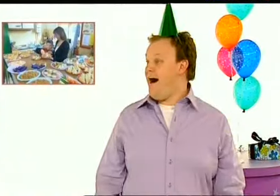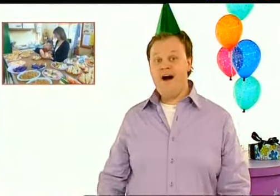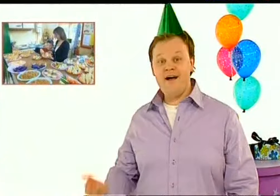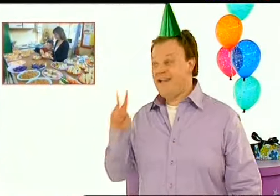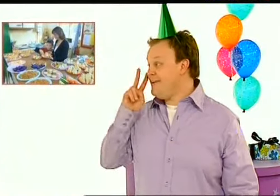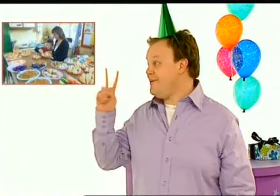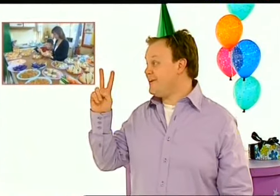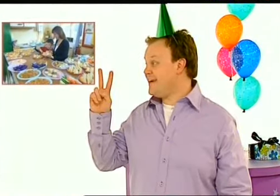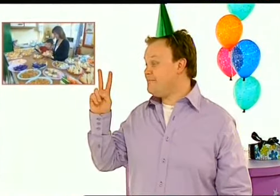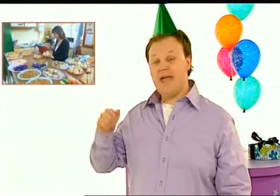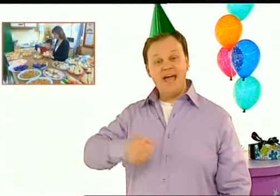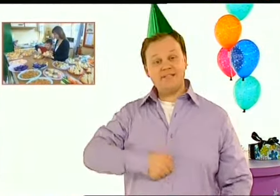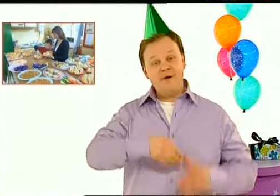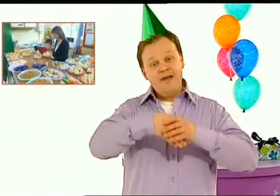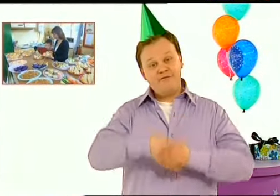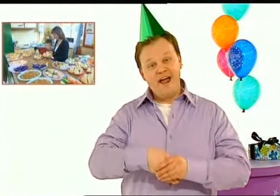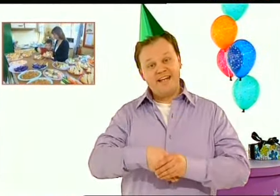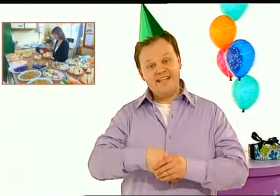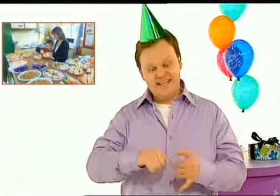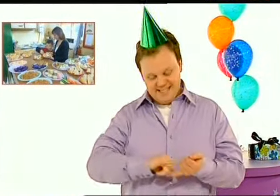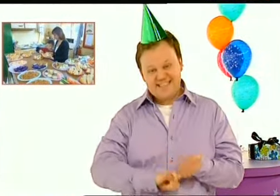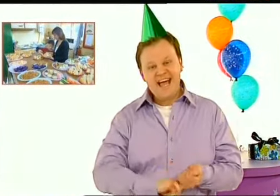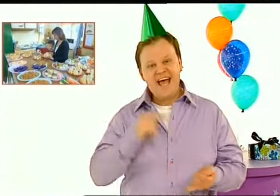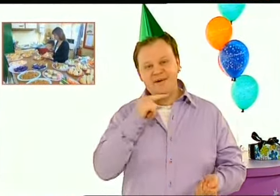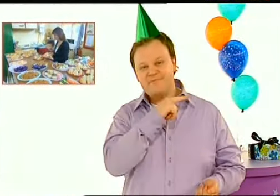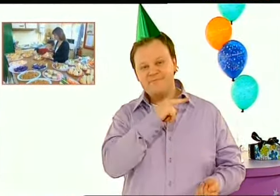Ah, look. It's my friend, Sam.